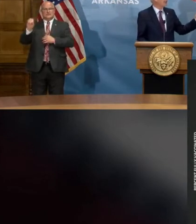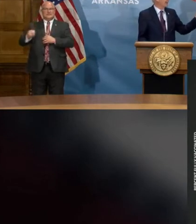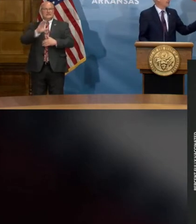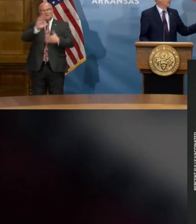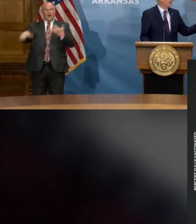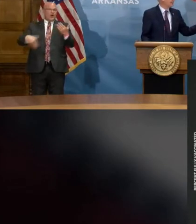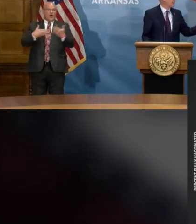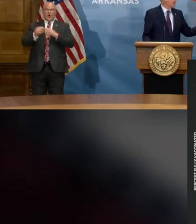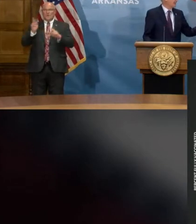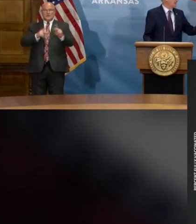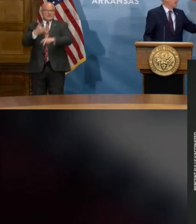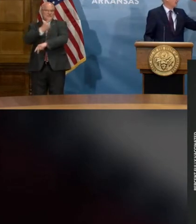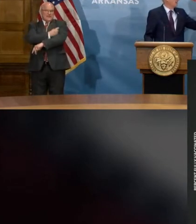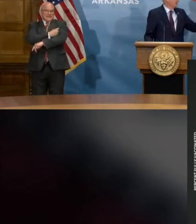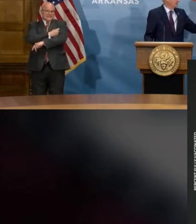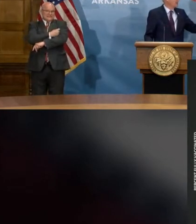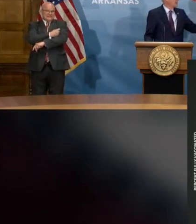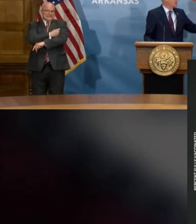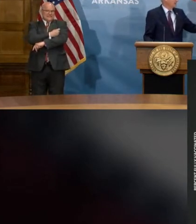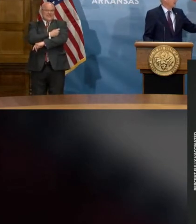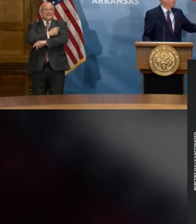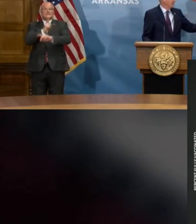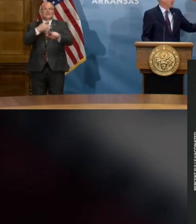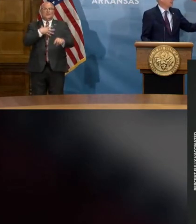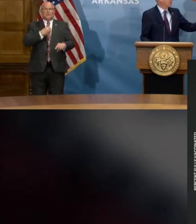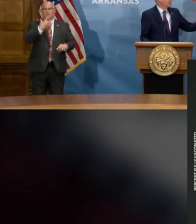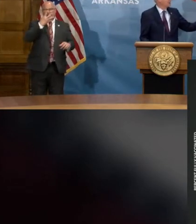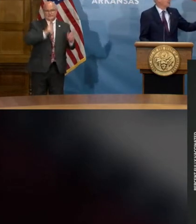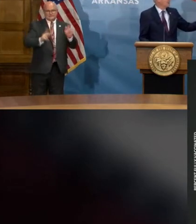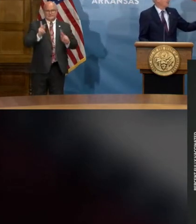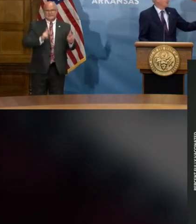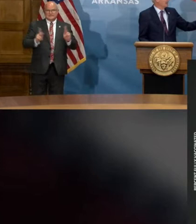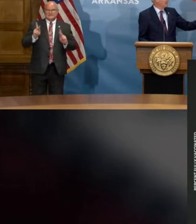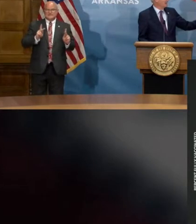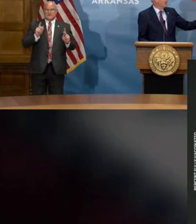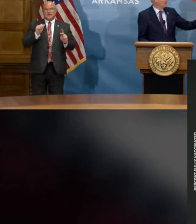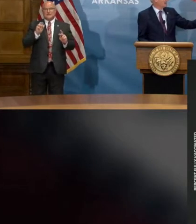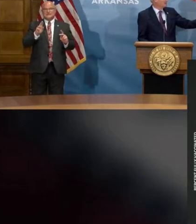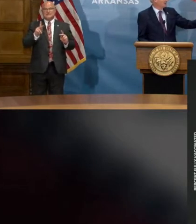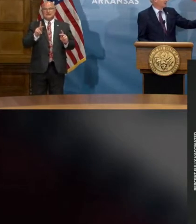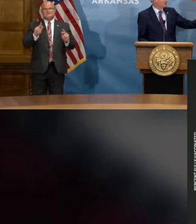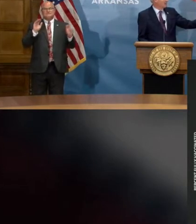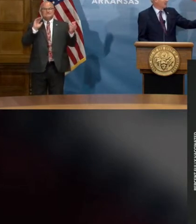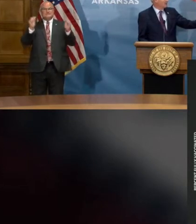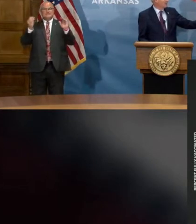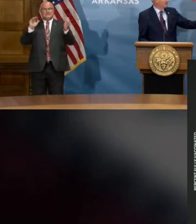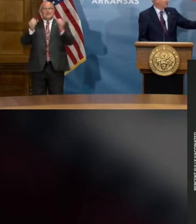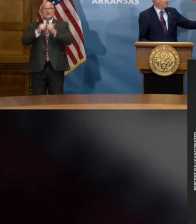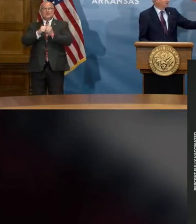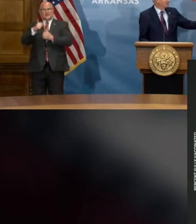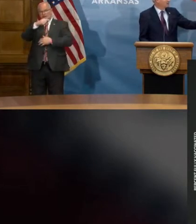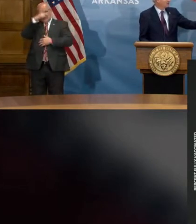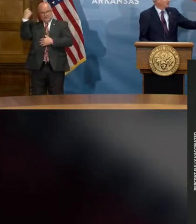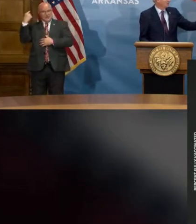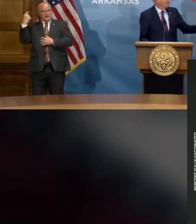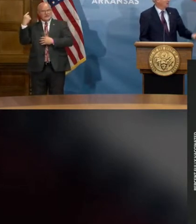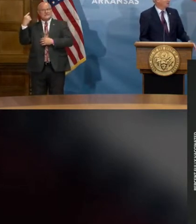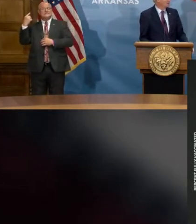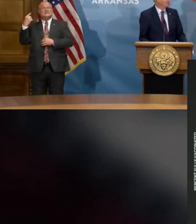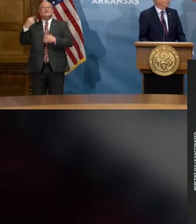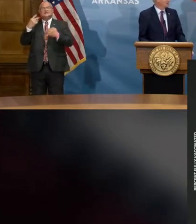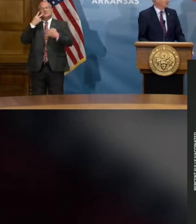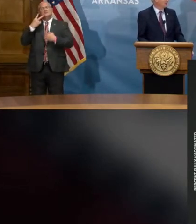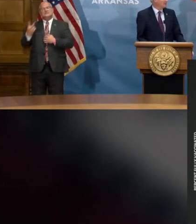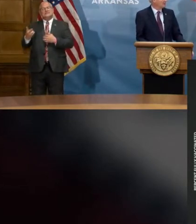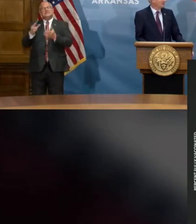of all vaccinations out there have gone to white Arkansans. In contrast to African Americans,